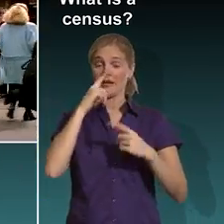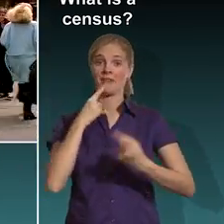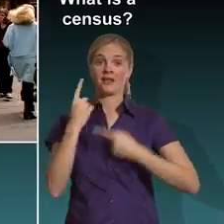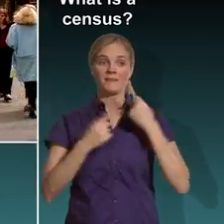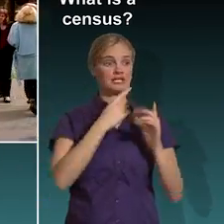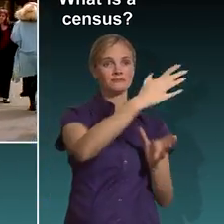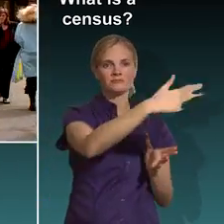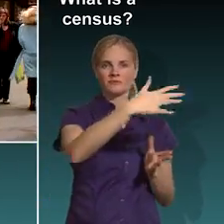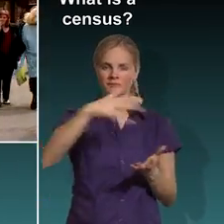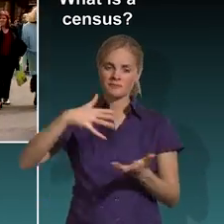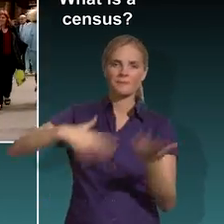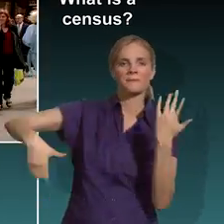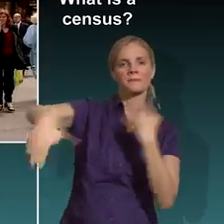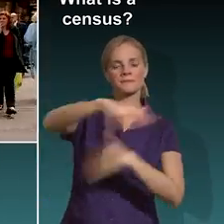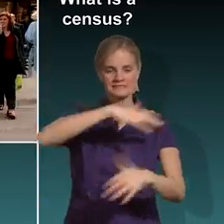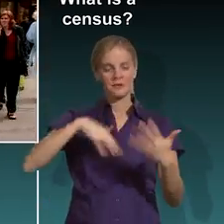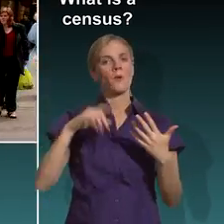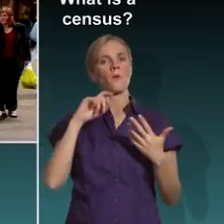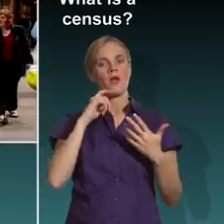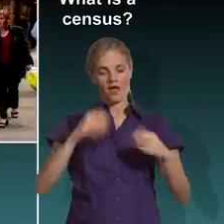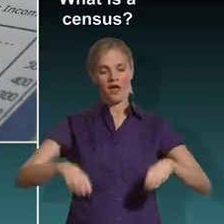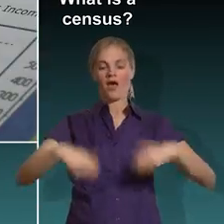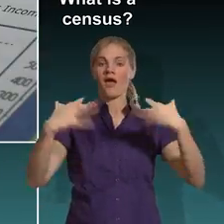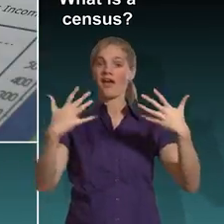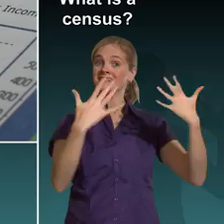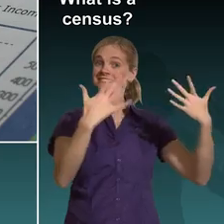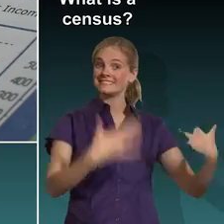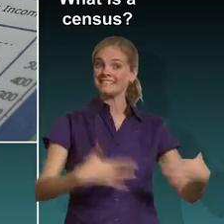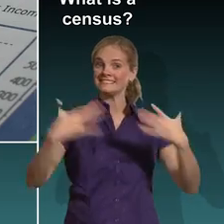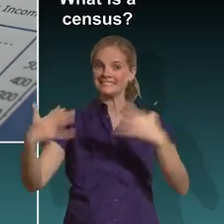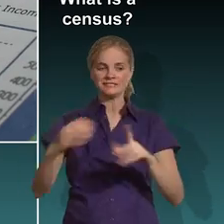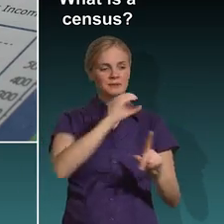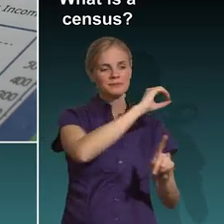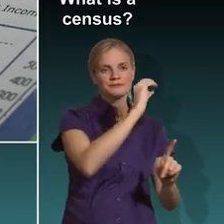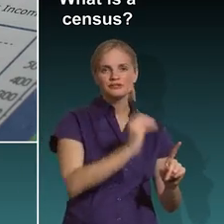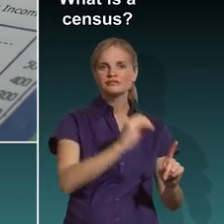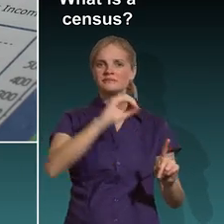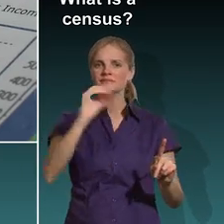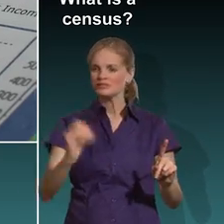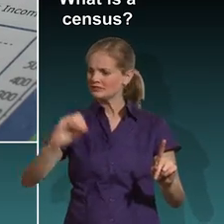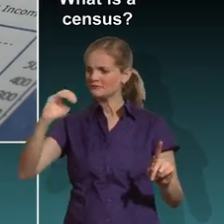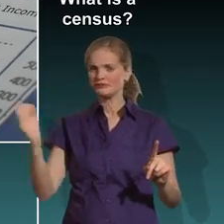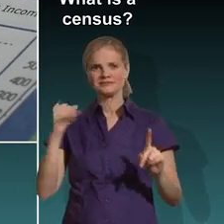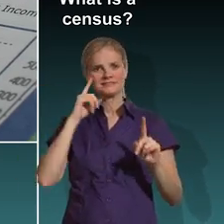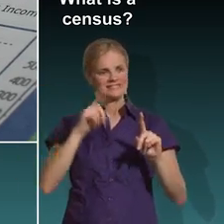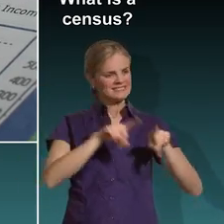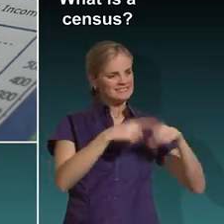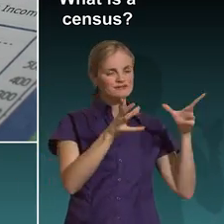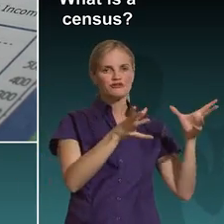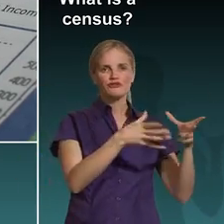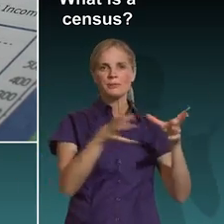Everyone's individual information is mixed together to look at statistics, patterns amongst groups.